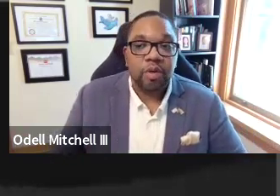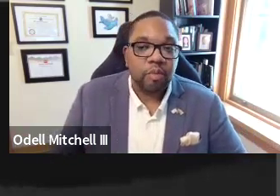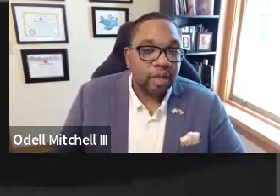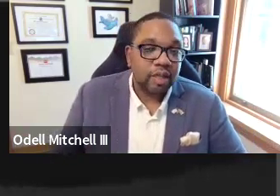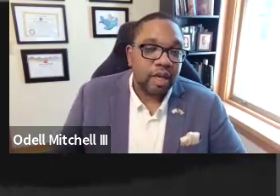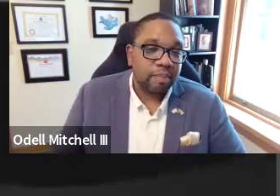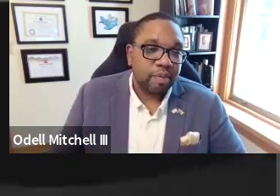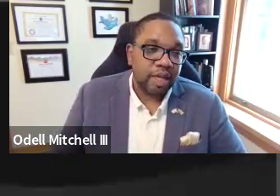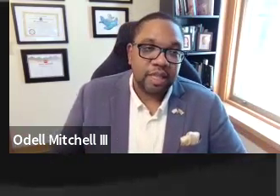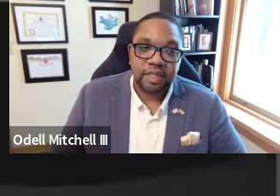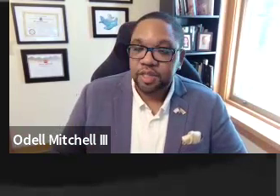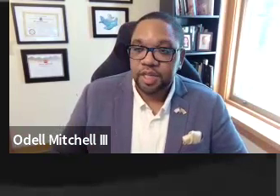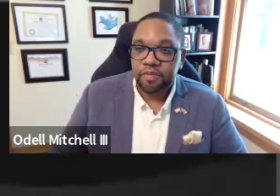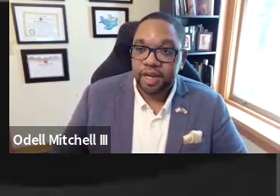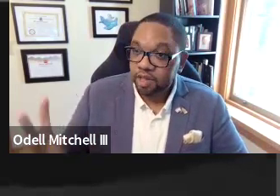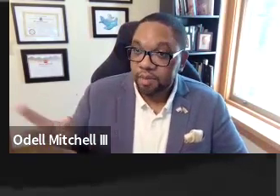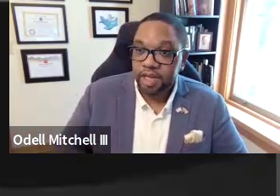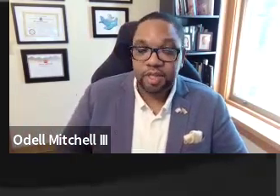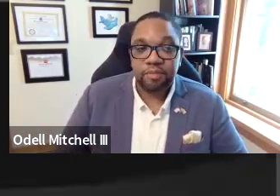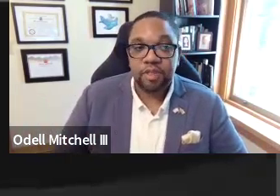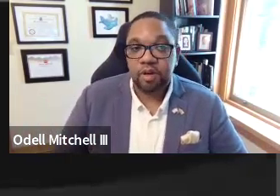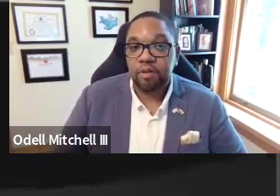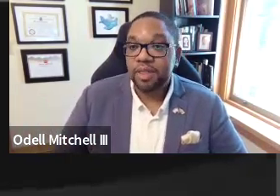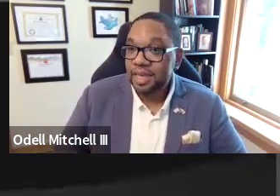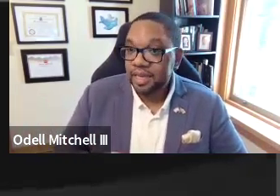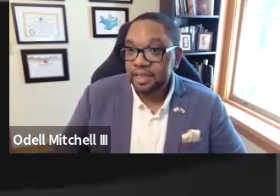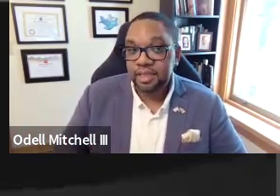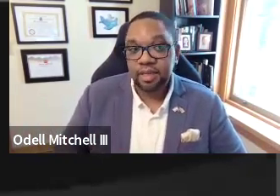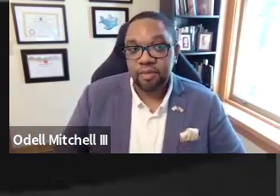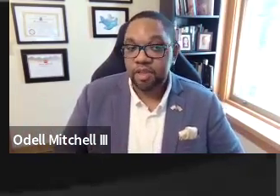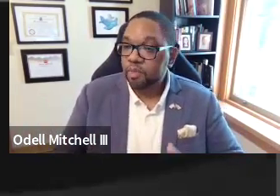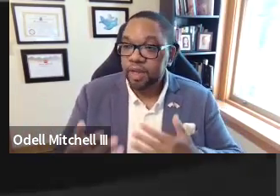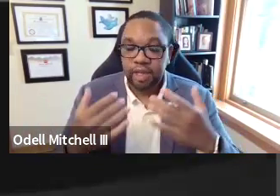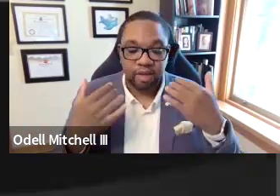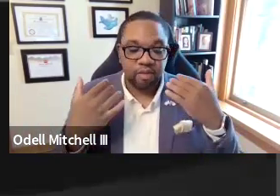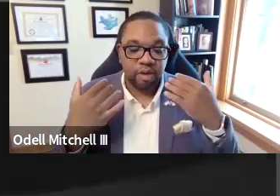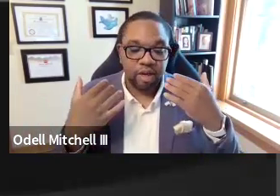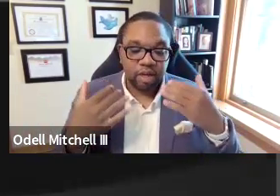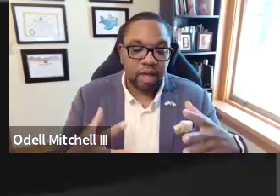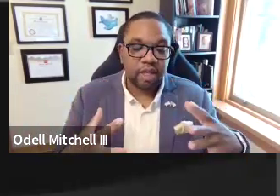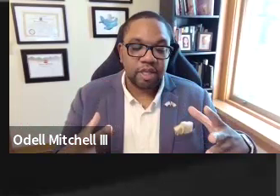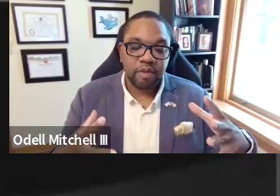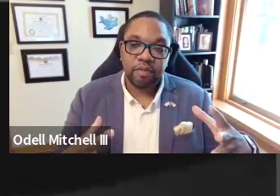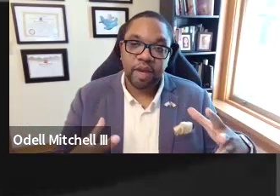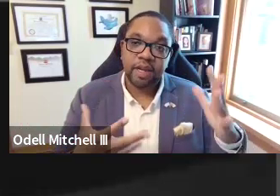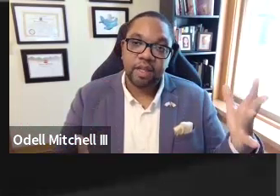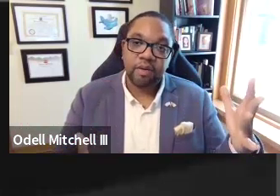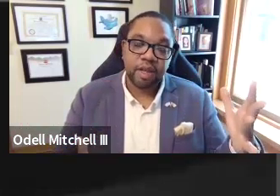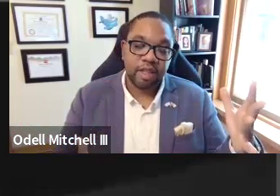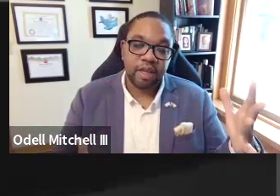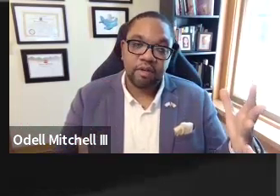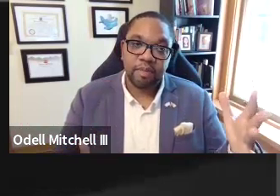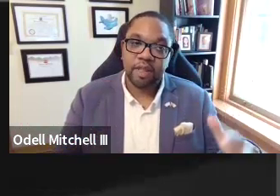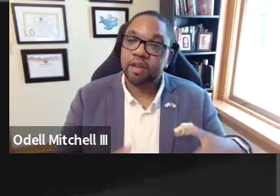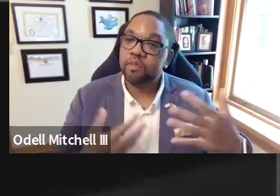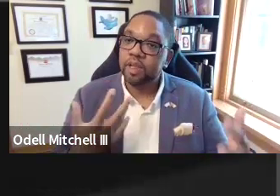two more real key things that you tend to find is termination. So this is really a clause that you want to find